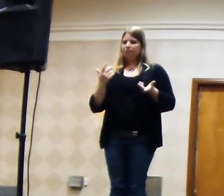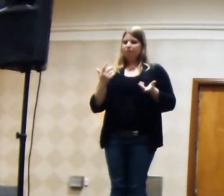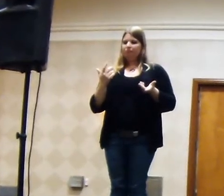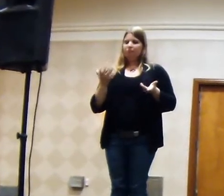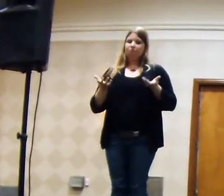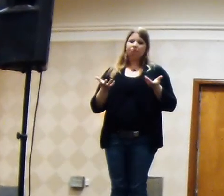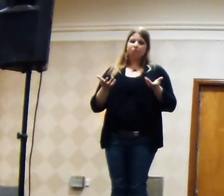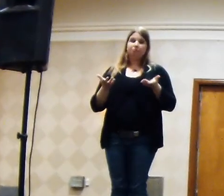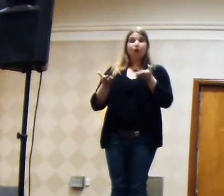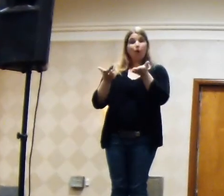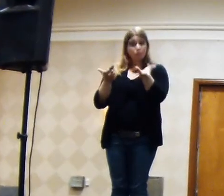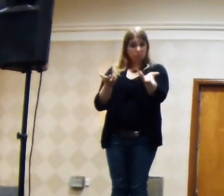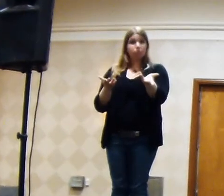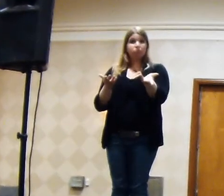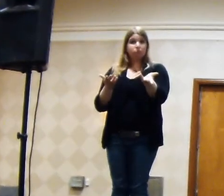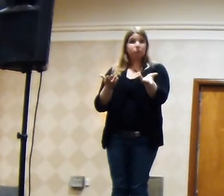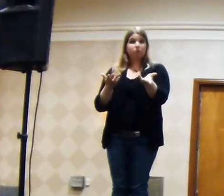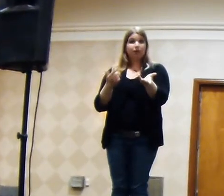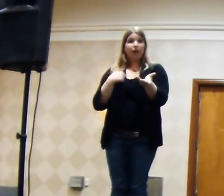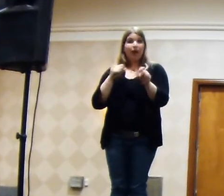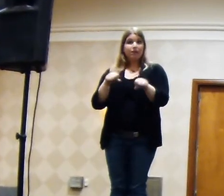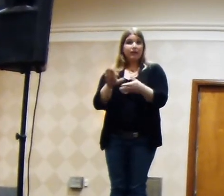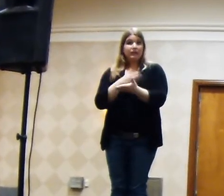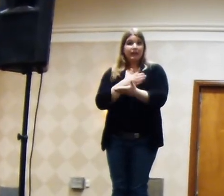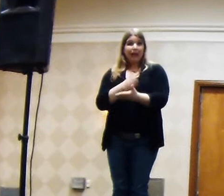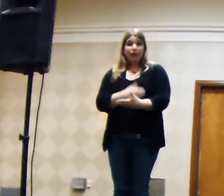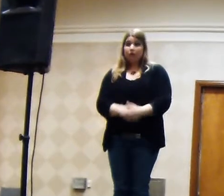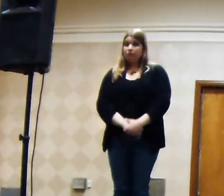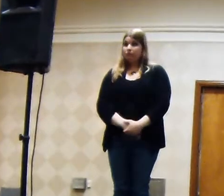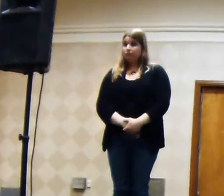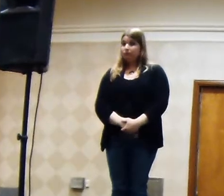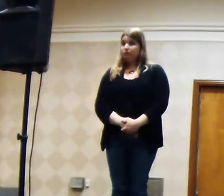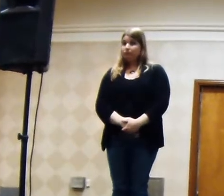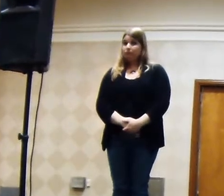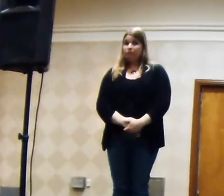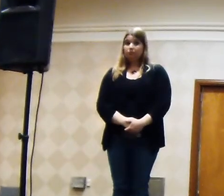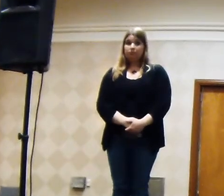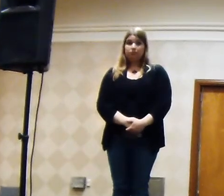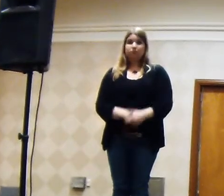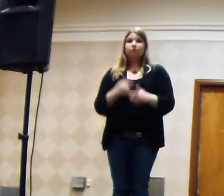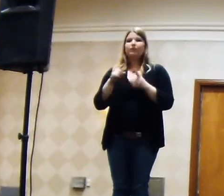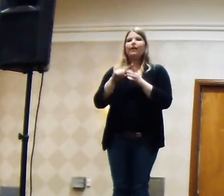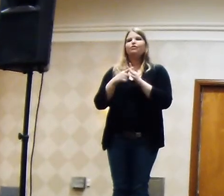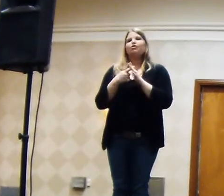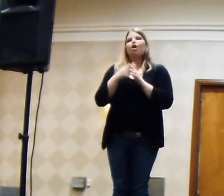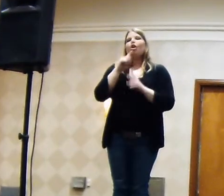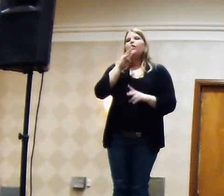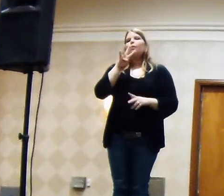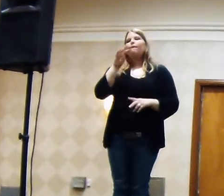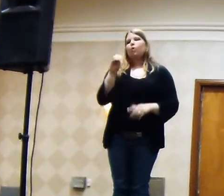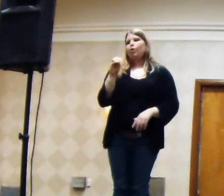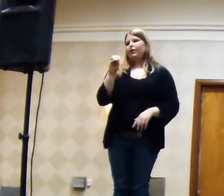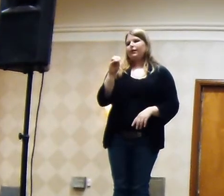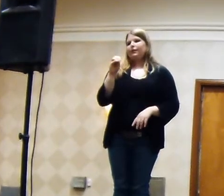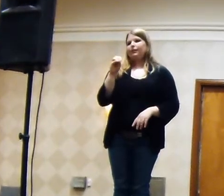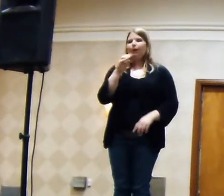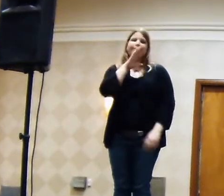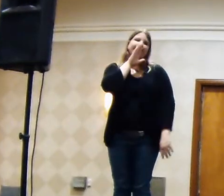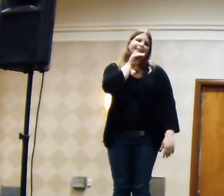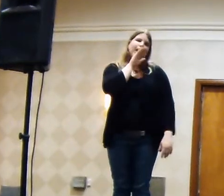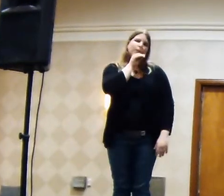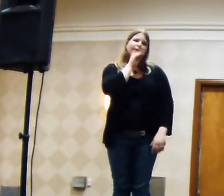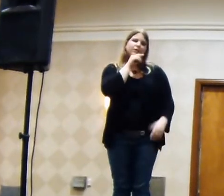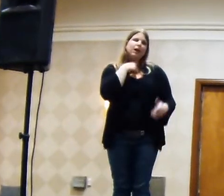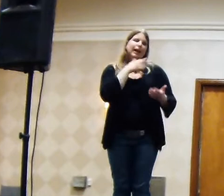The easiest thing for me to do is to sing. Like, I only started singing in my 40s, and except for Howard the Duck,